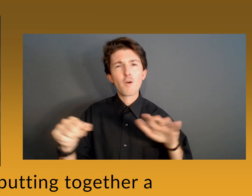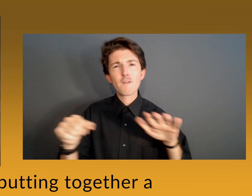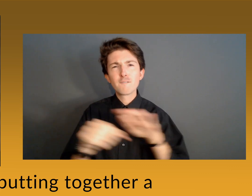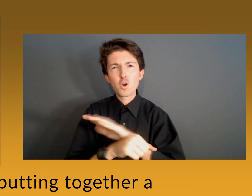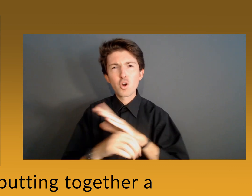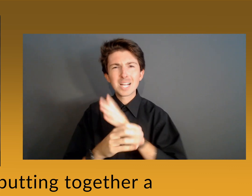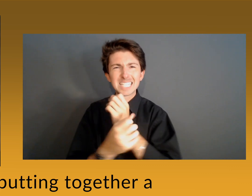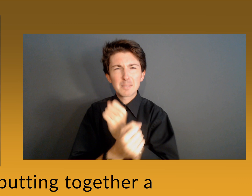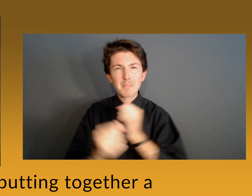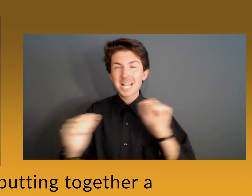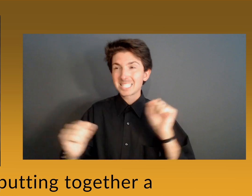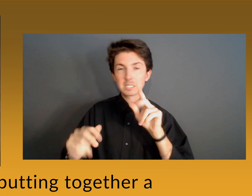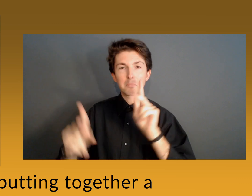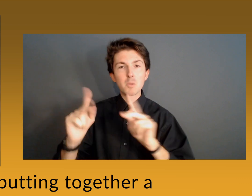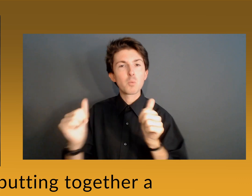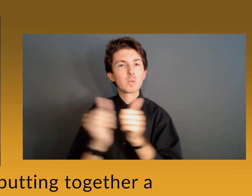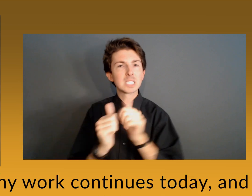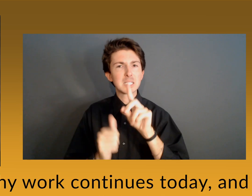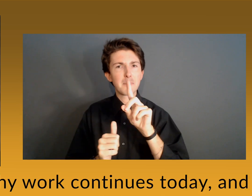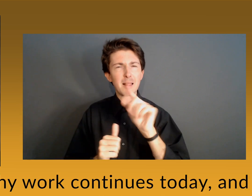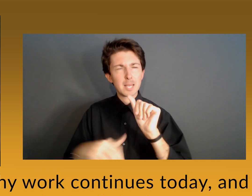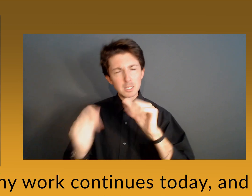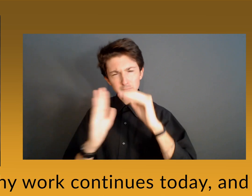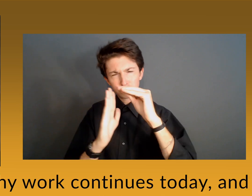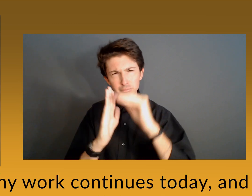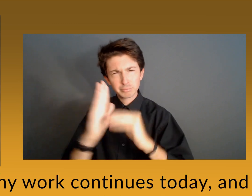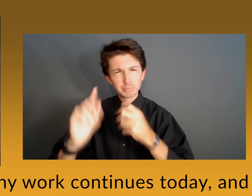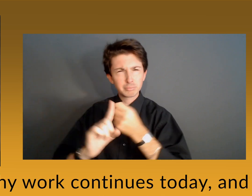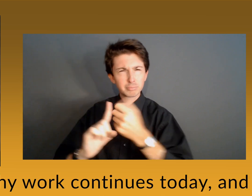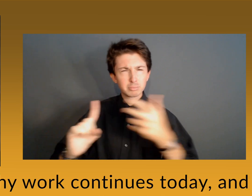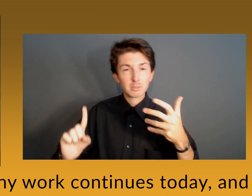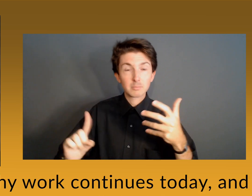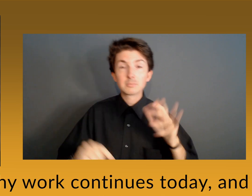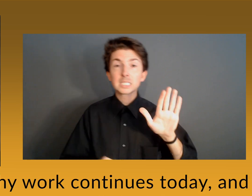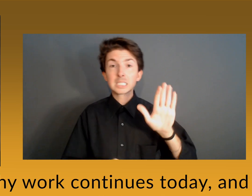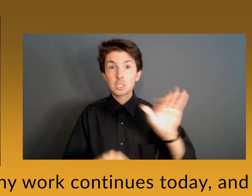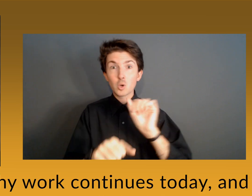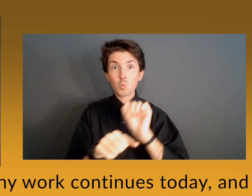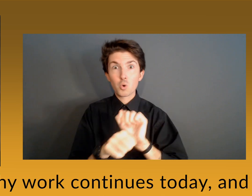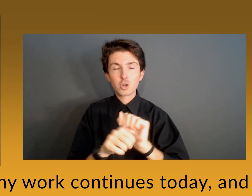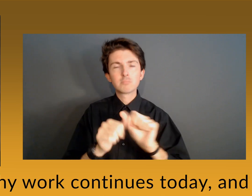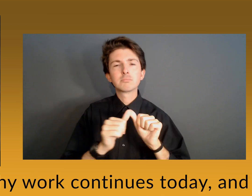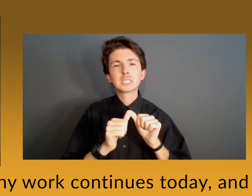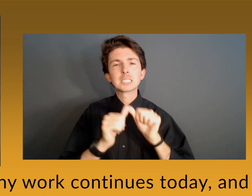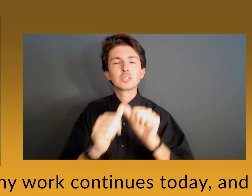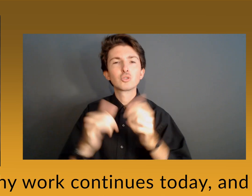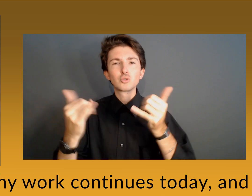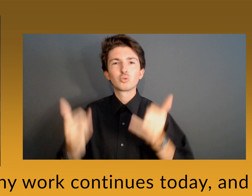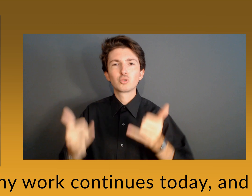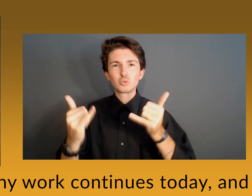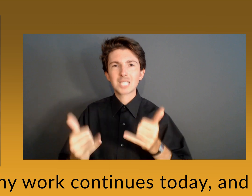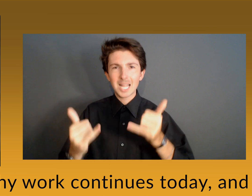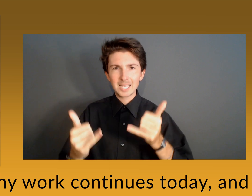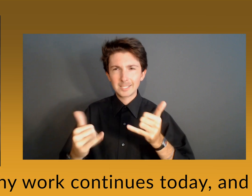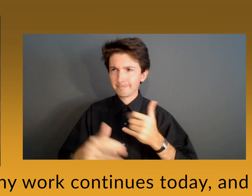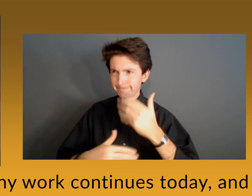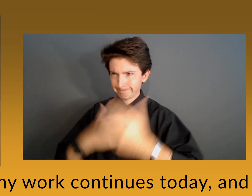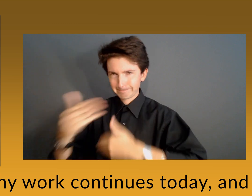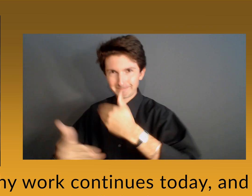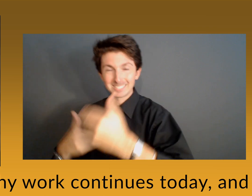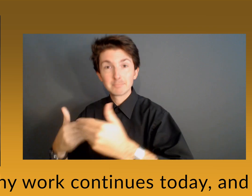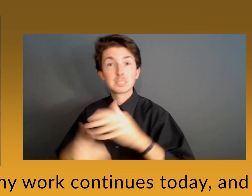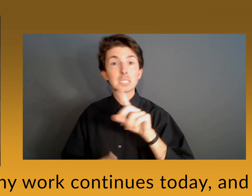independence of people with disabilities. Steve's noteworthy work continues today, and